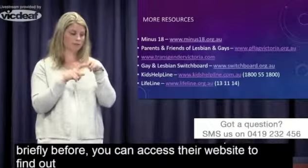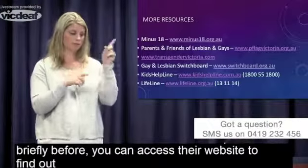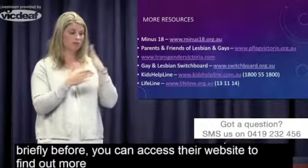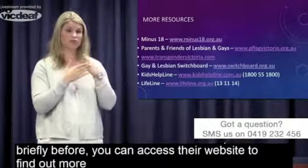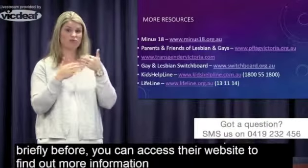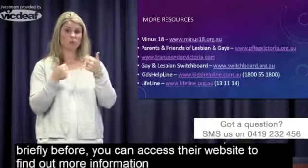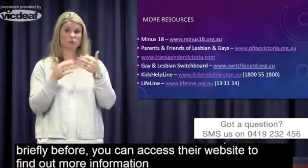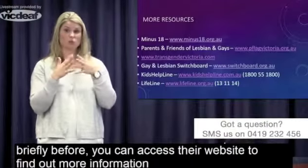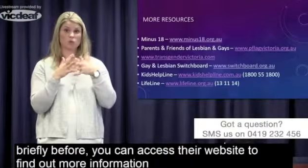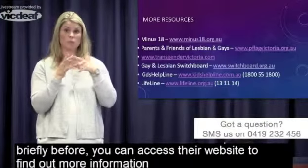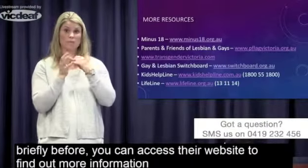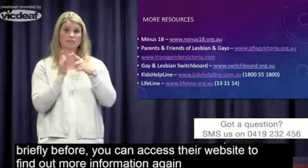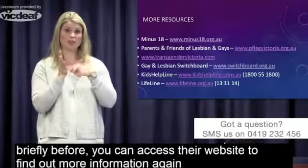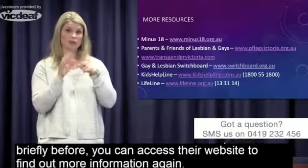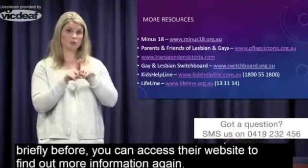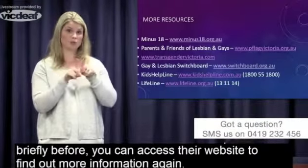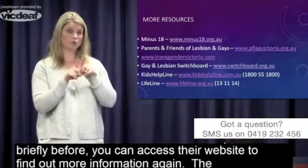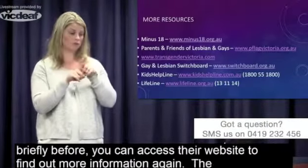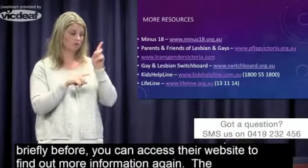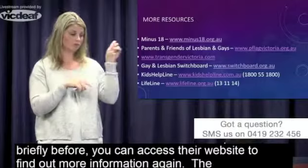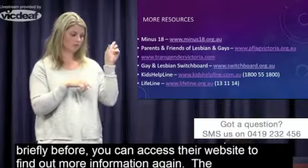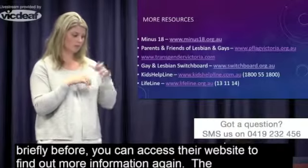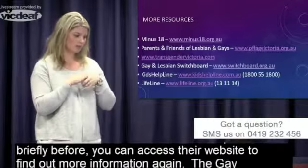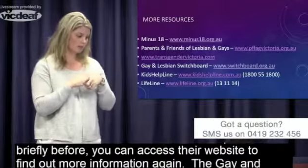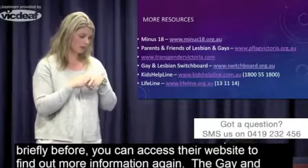The Gay and Lesbian Switchboard is a really good website as well.